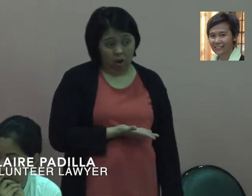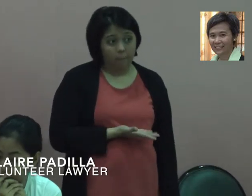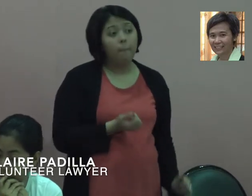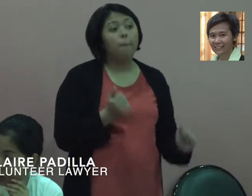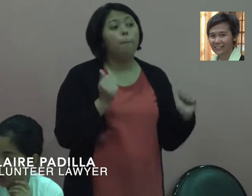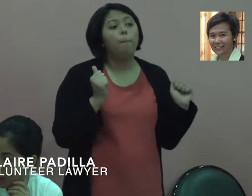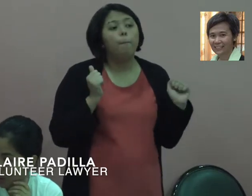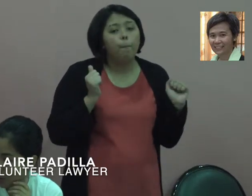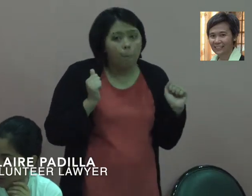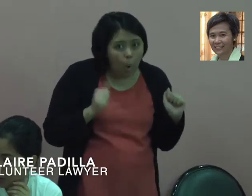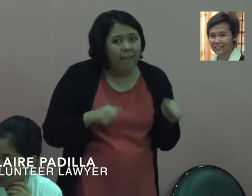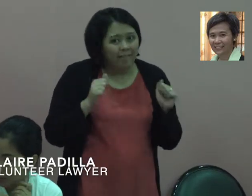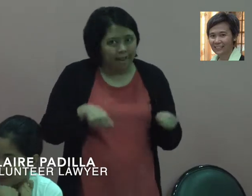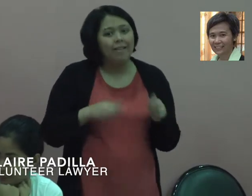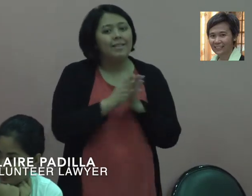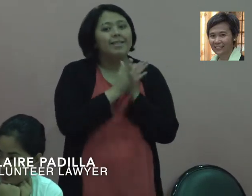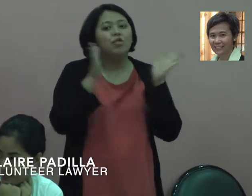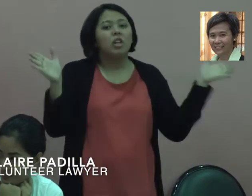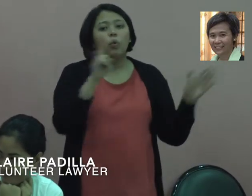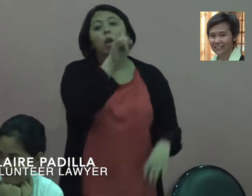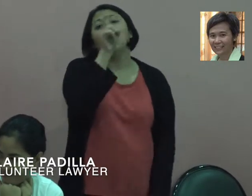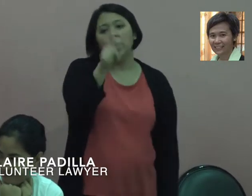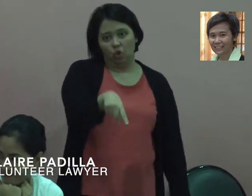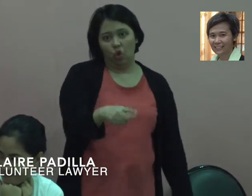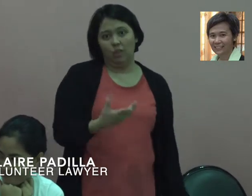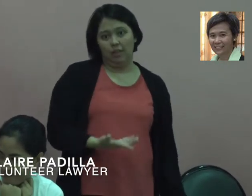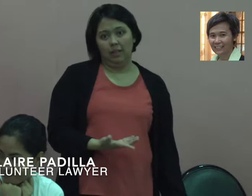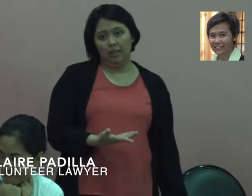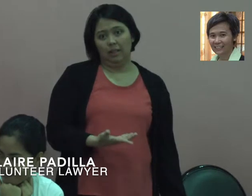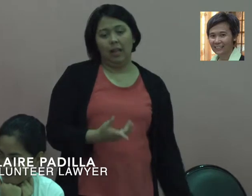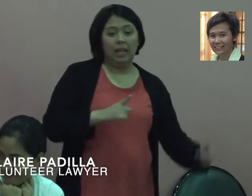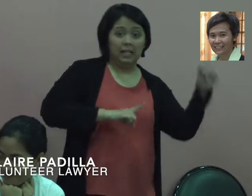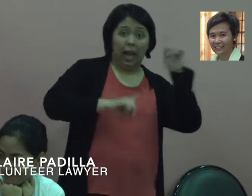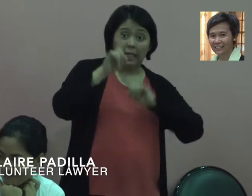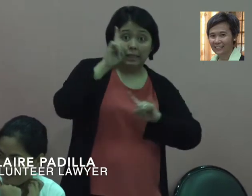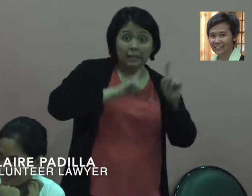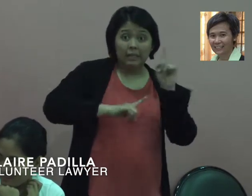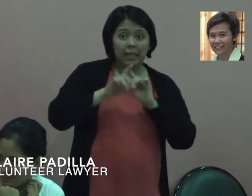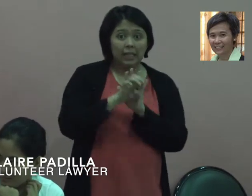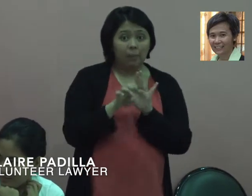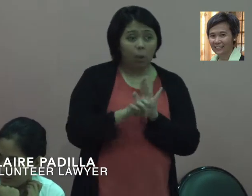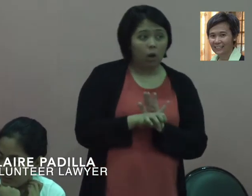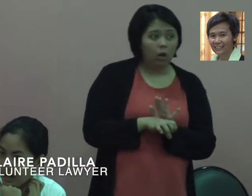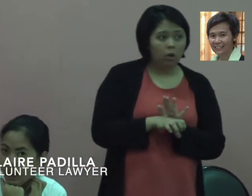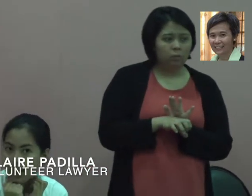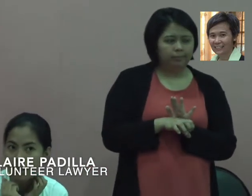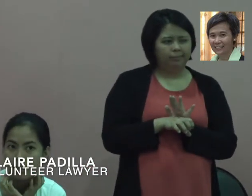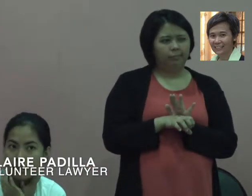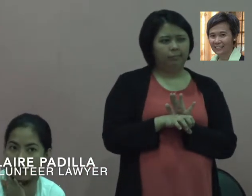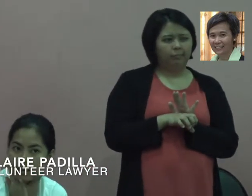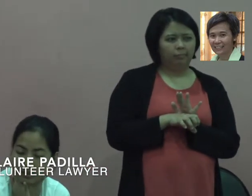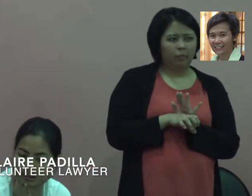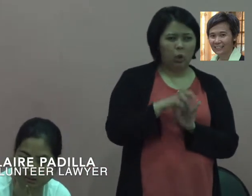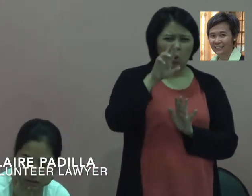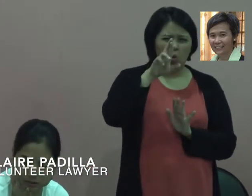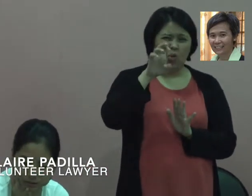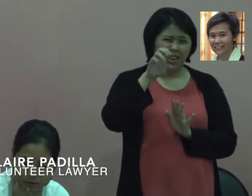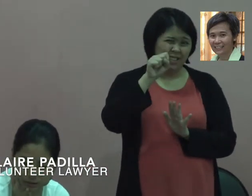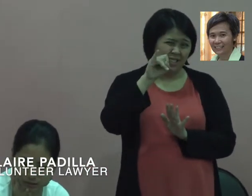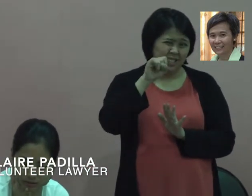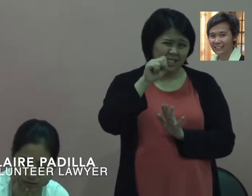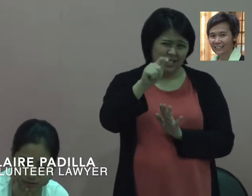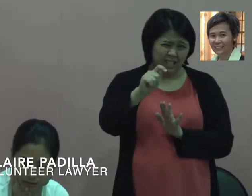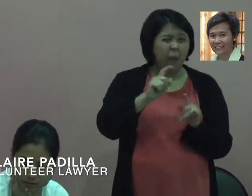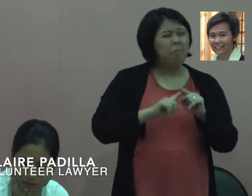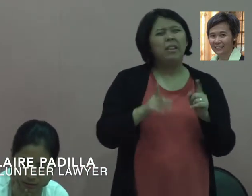pwedeng general question na sign, kunyari yung resist, ganyan. Pero kailangan mo pa rin ma-breakdown.